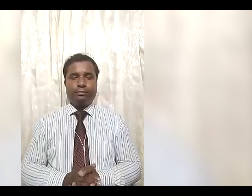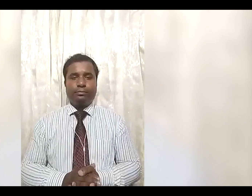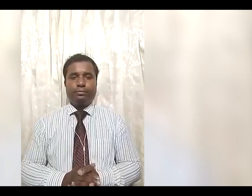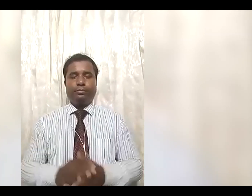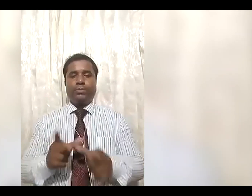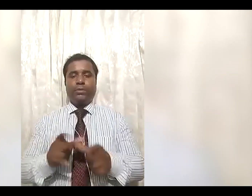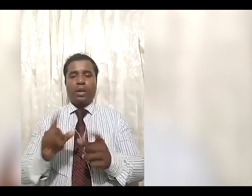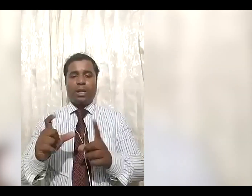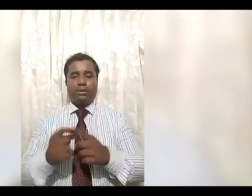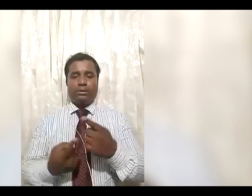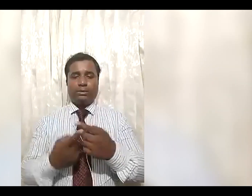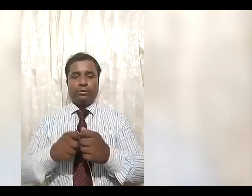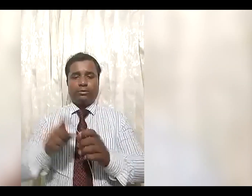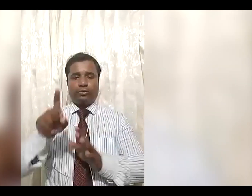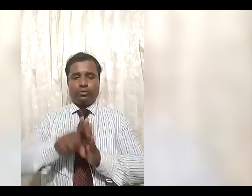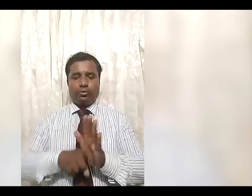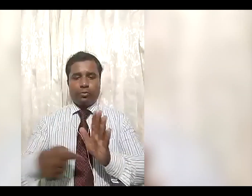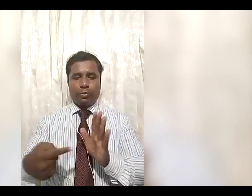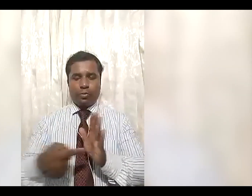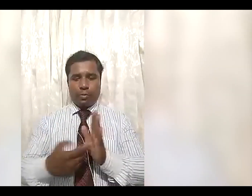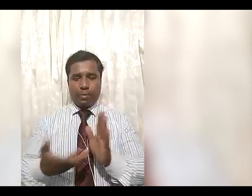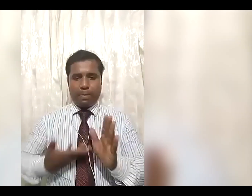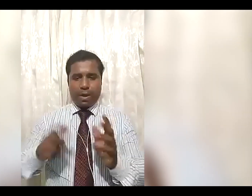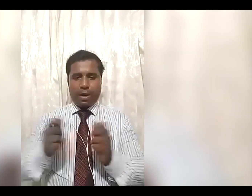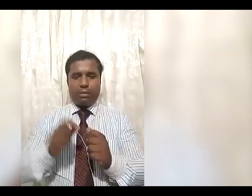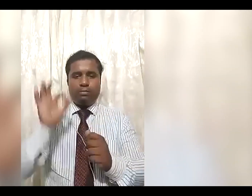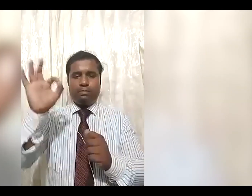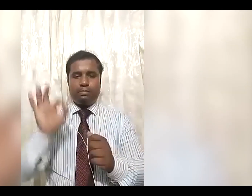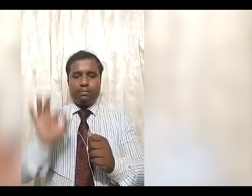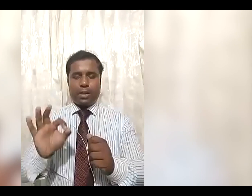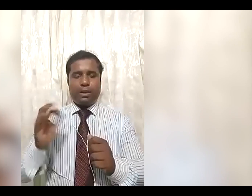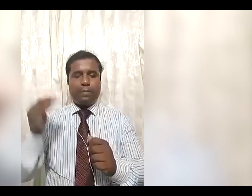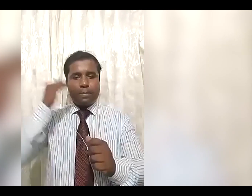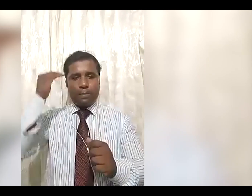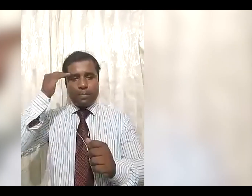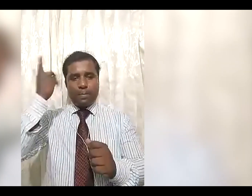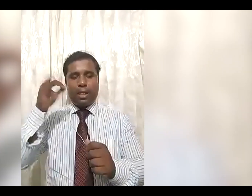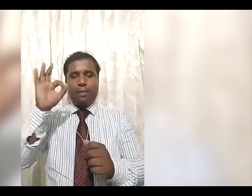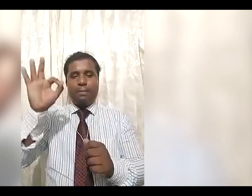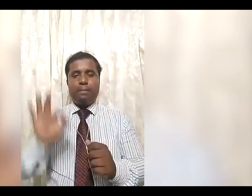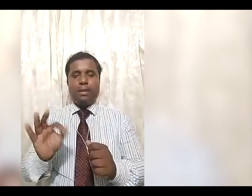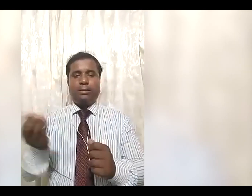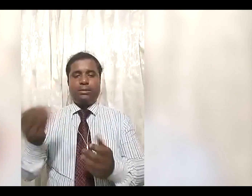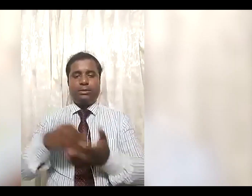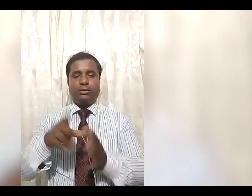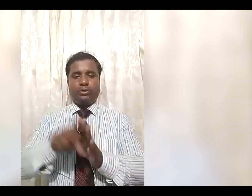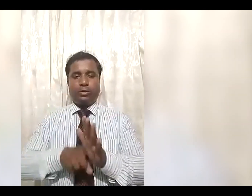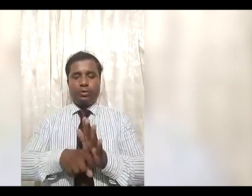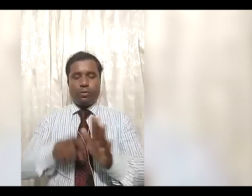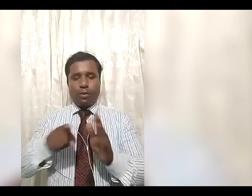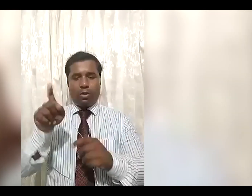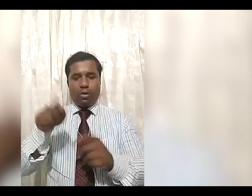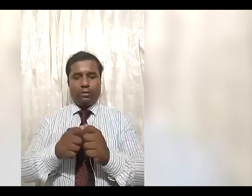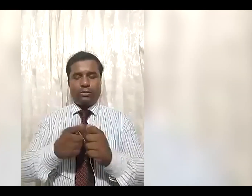devising their constitution. And they talked about quotas for people with disabilities. I think a constitutional amendment is going to be too big of